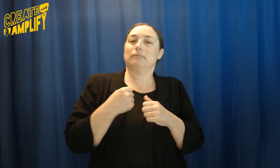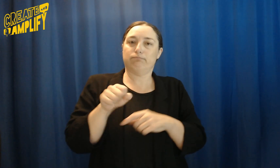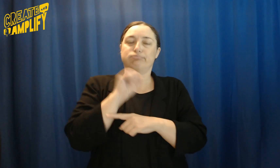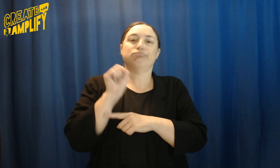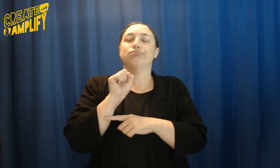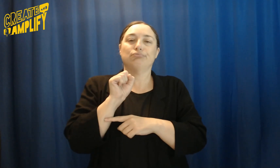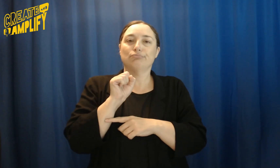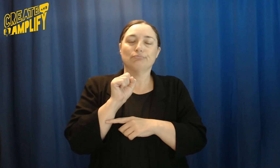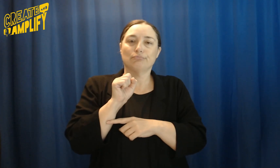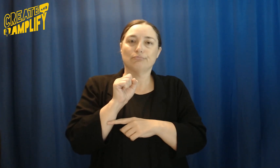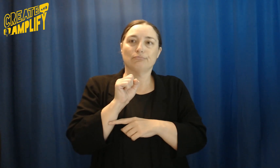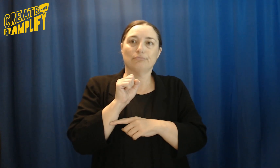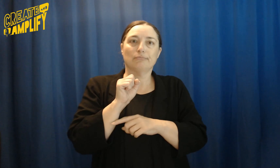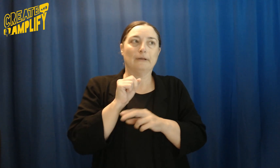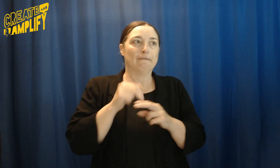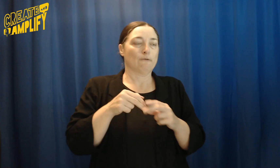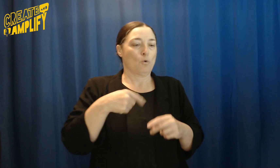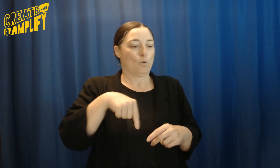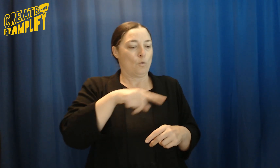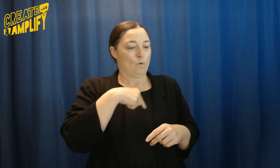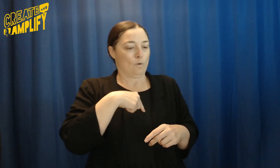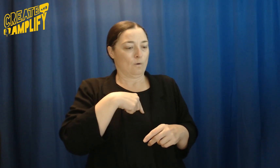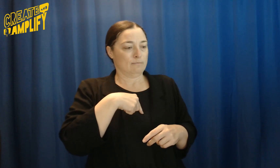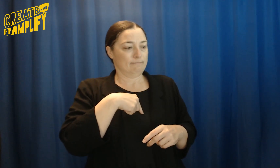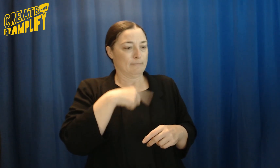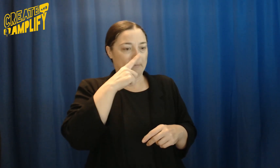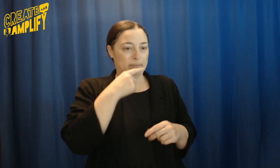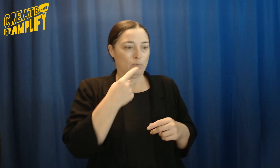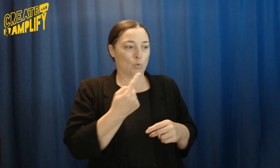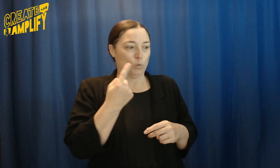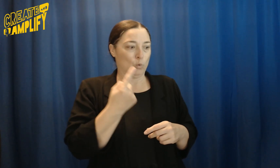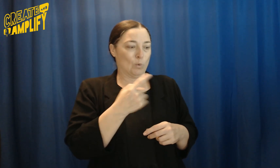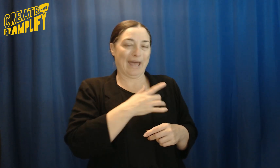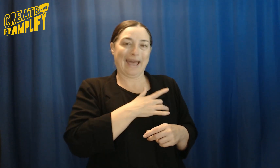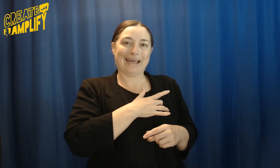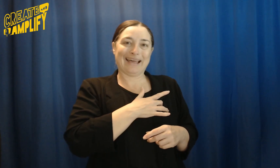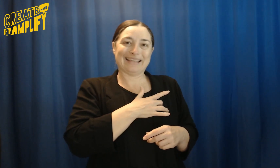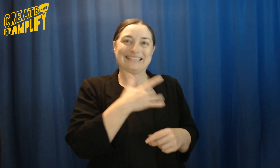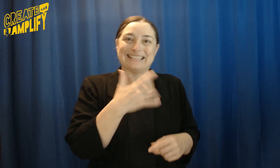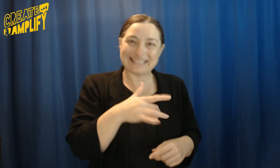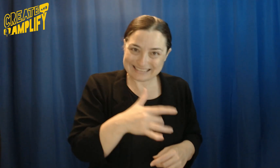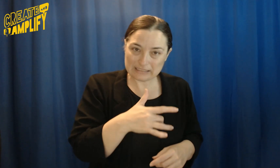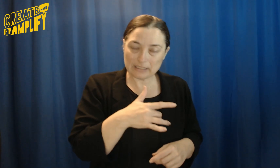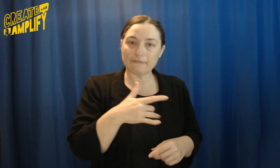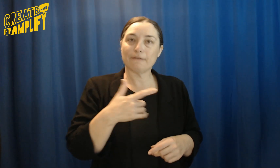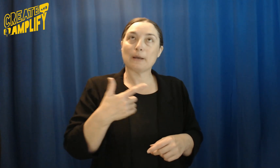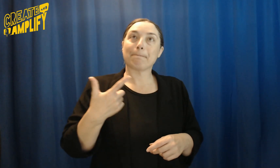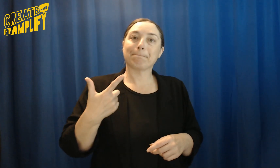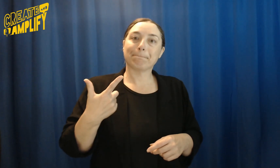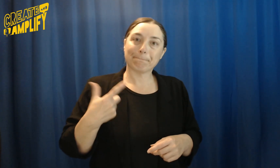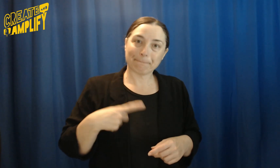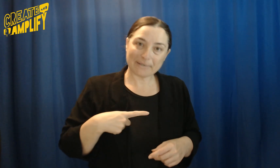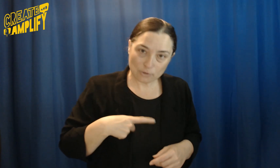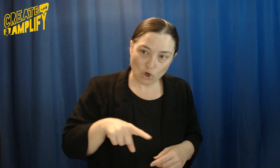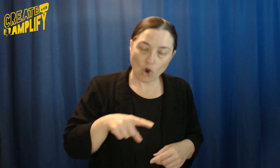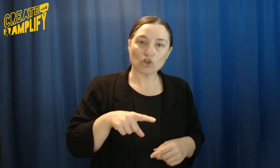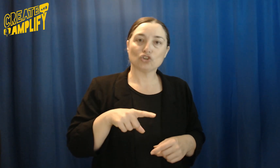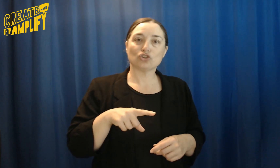people who are sensitive and have beautiful sensitivity due to being divergent from